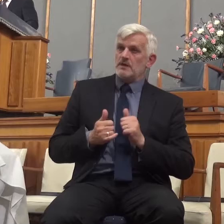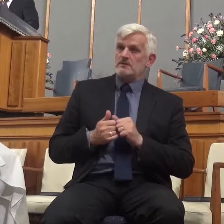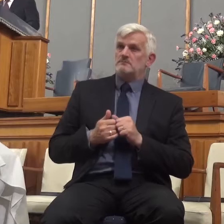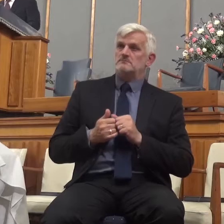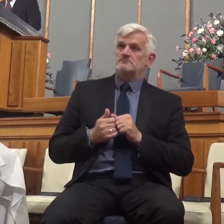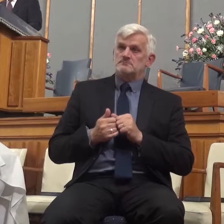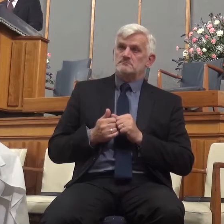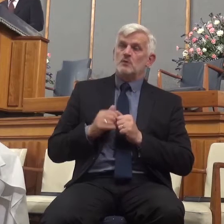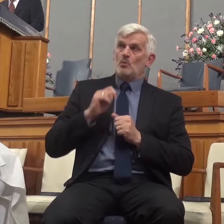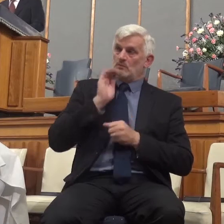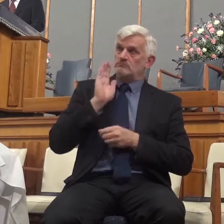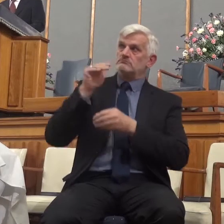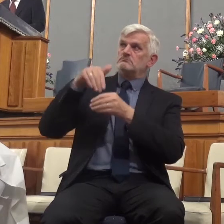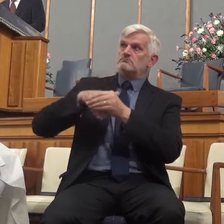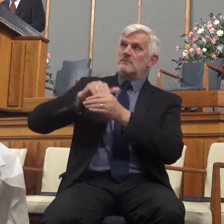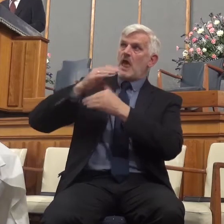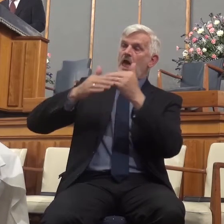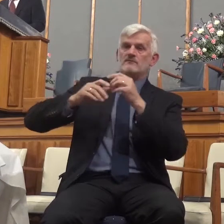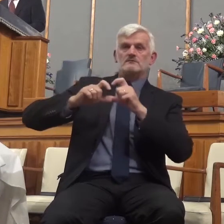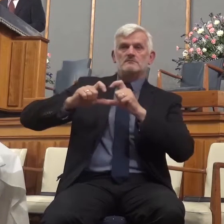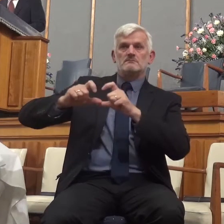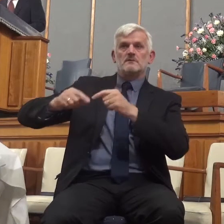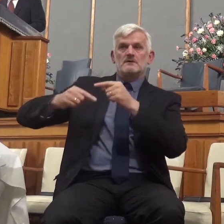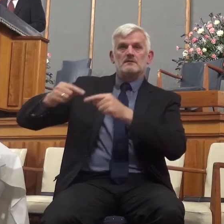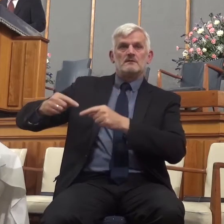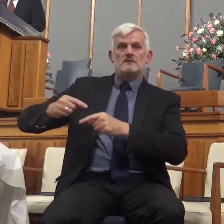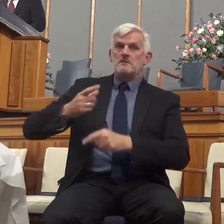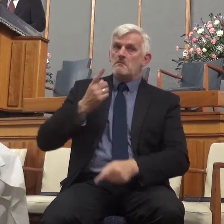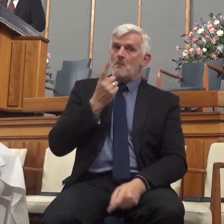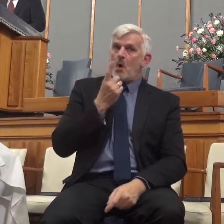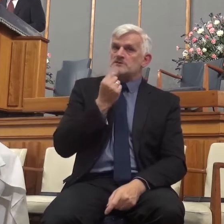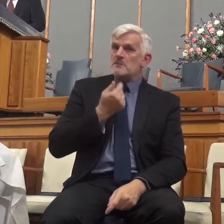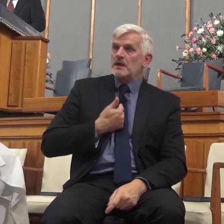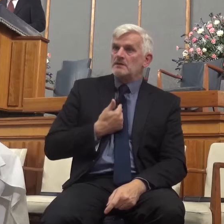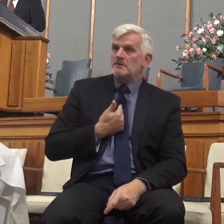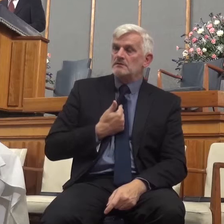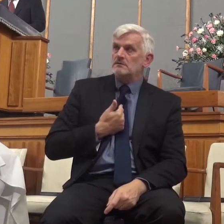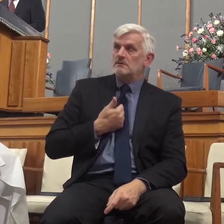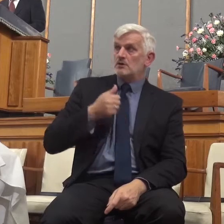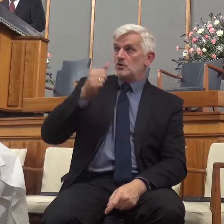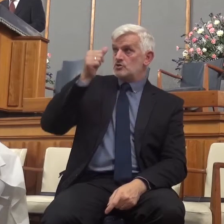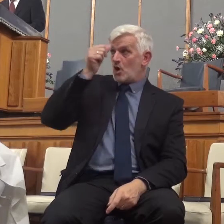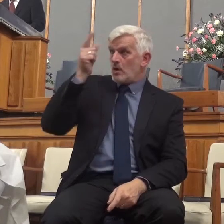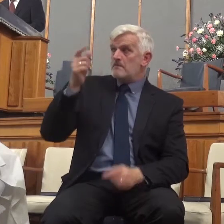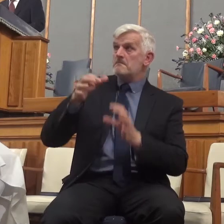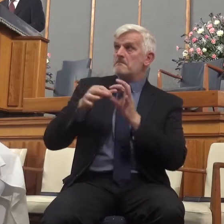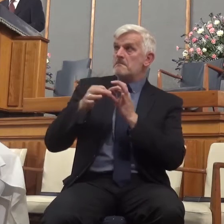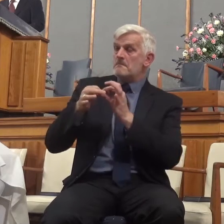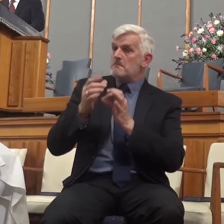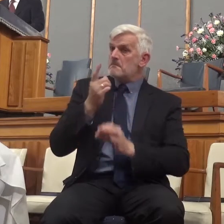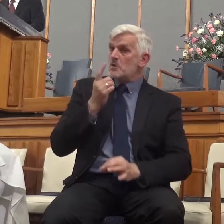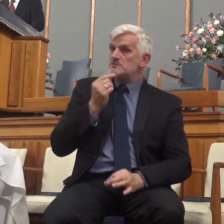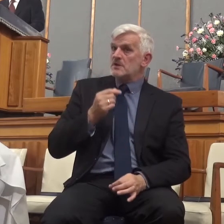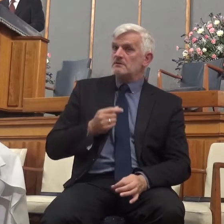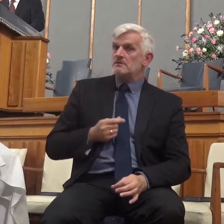who live eternally in the next life, who know him and walk with him, he is